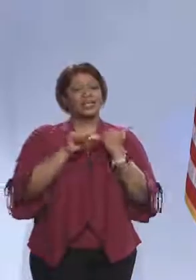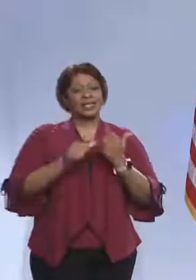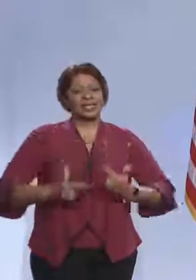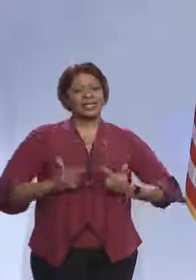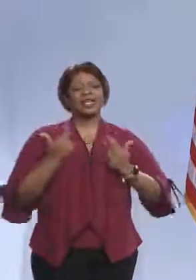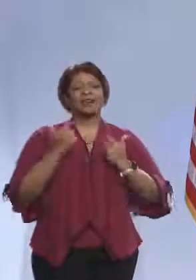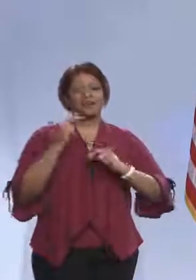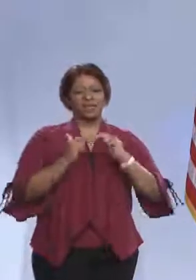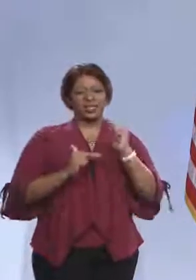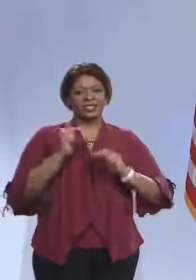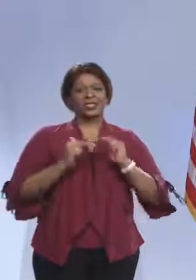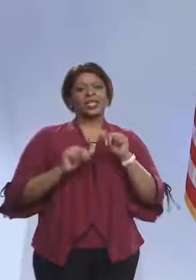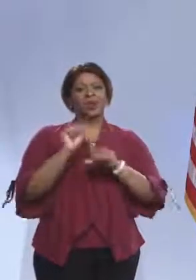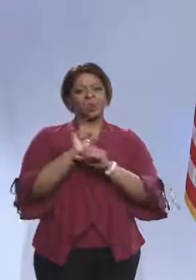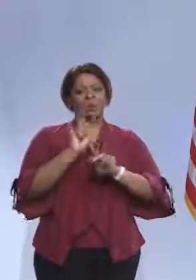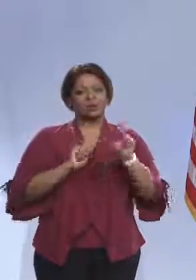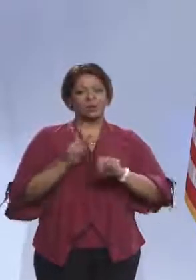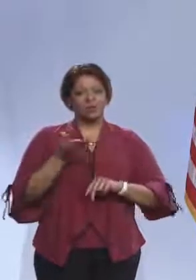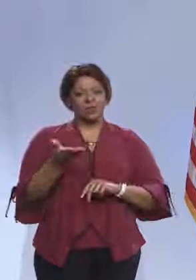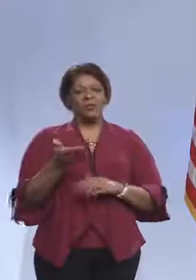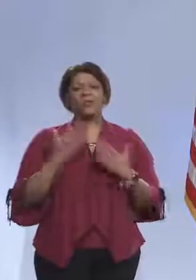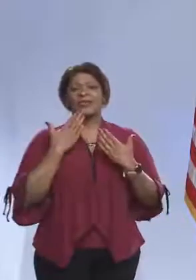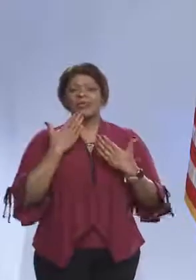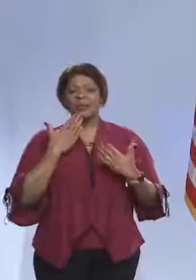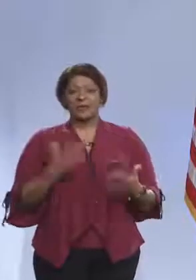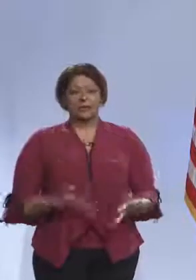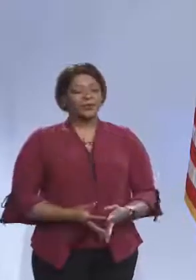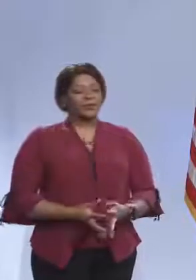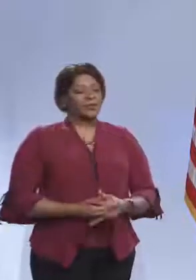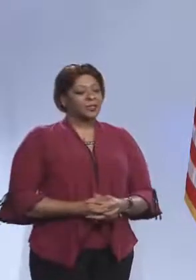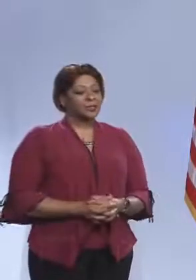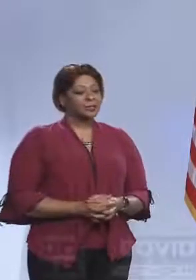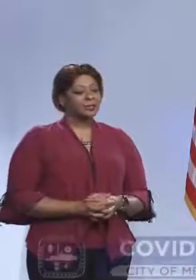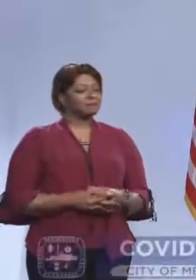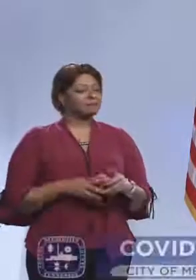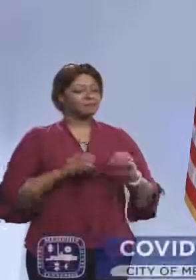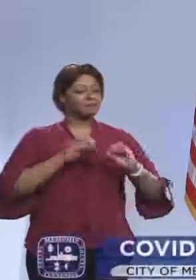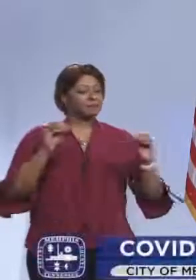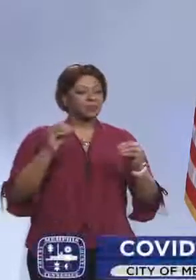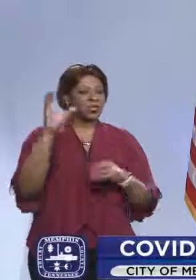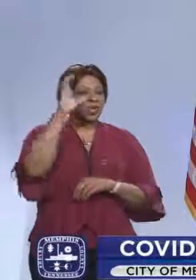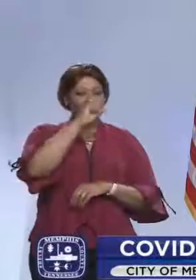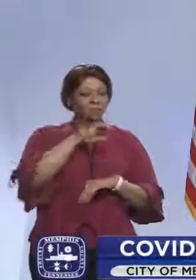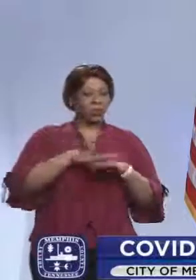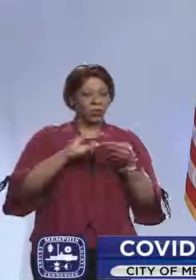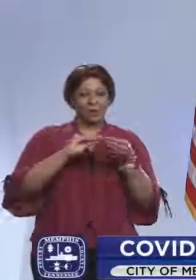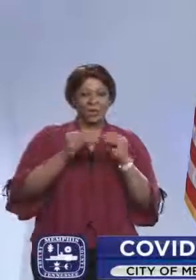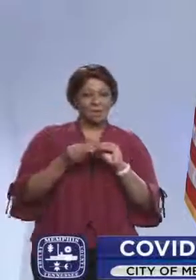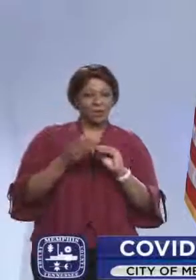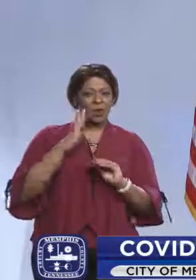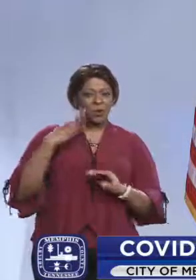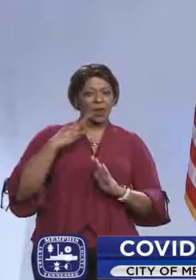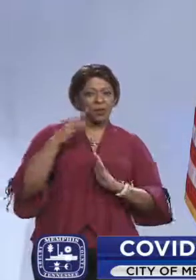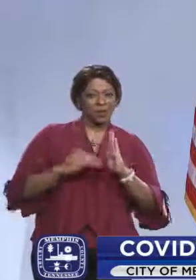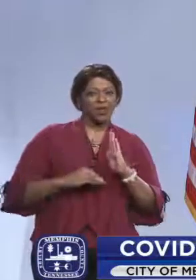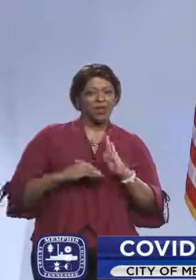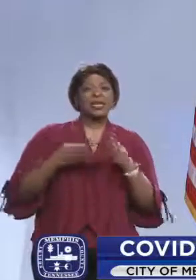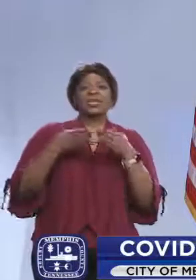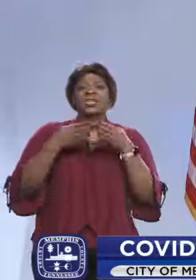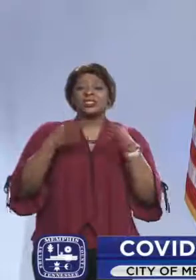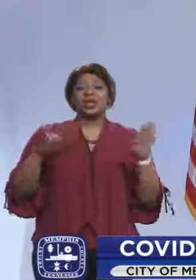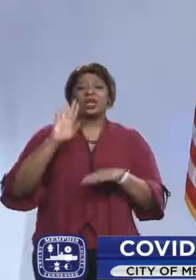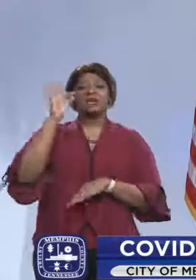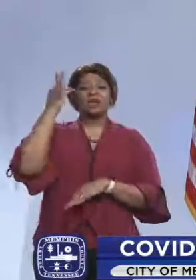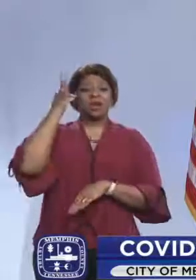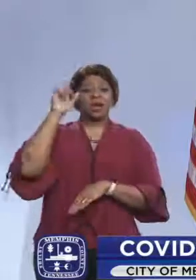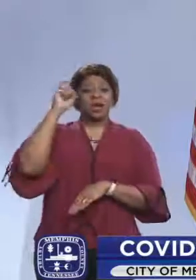and the work moving forward with this. Thank you. I don't have any estimate on numbers, but in general, the federal